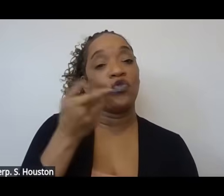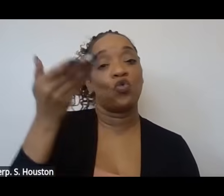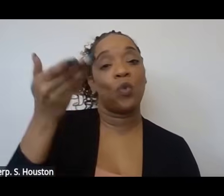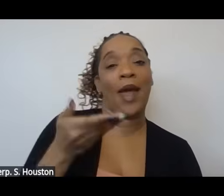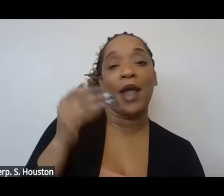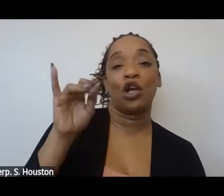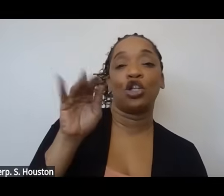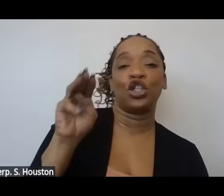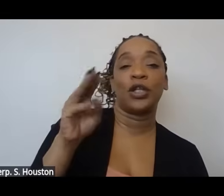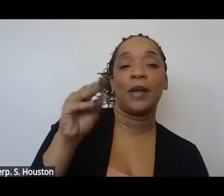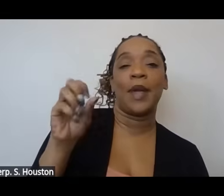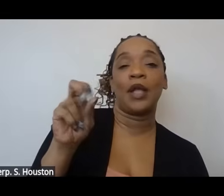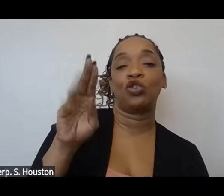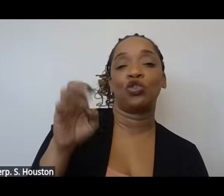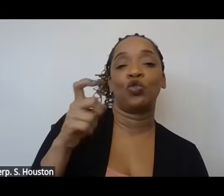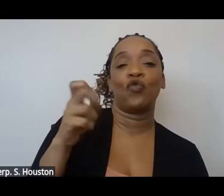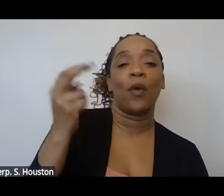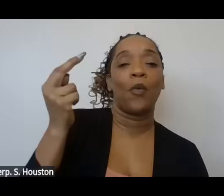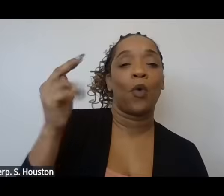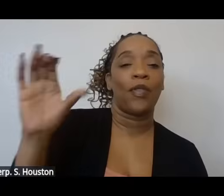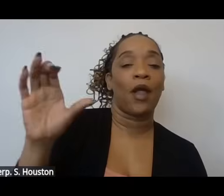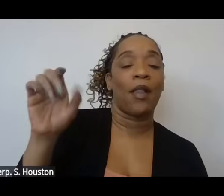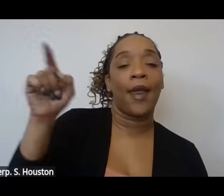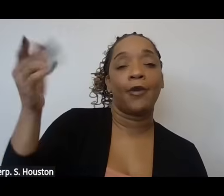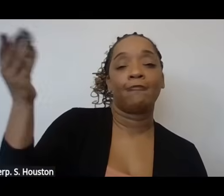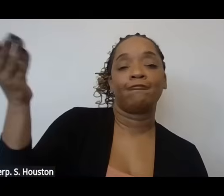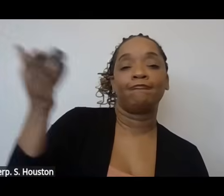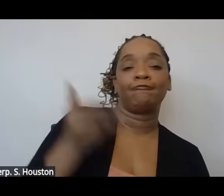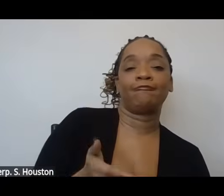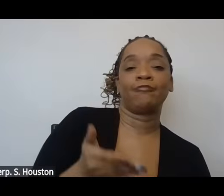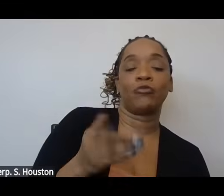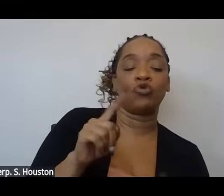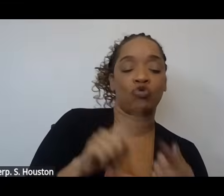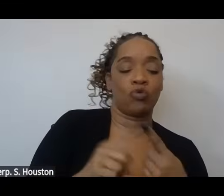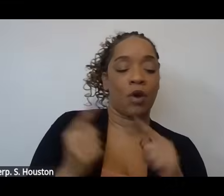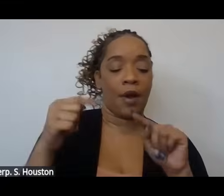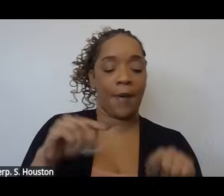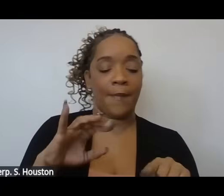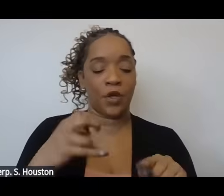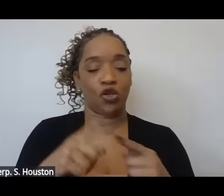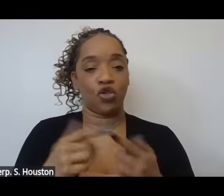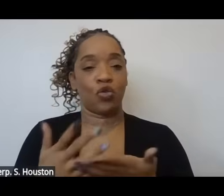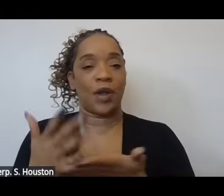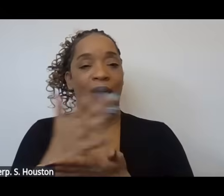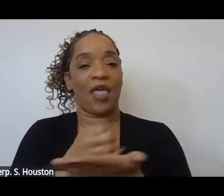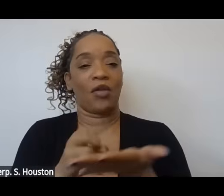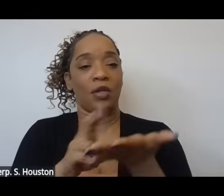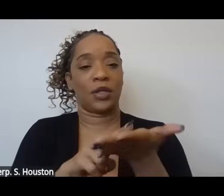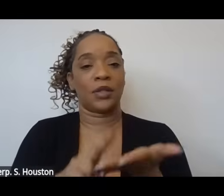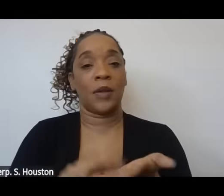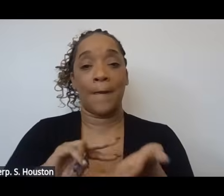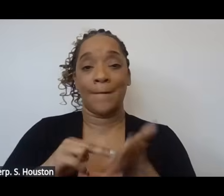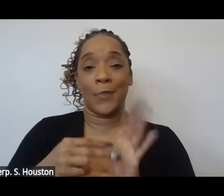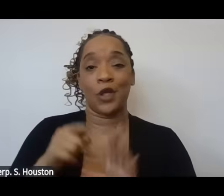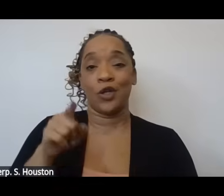Carolina to gather signatures in Michigan, you better be prepared